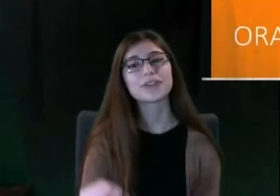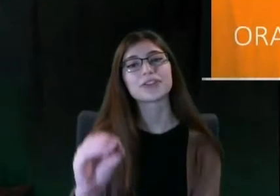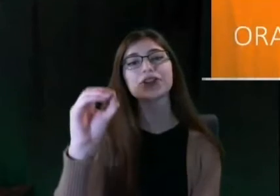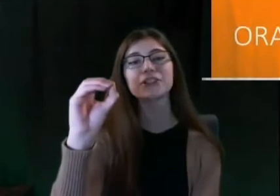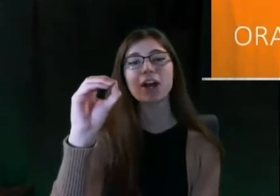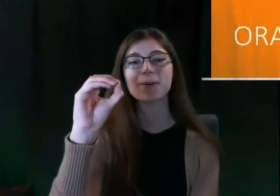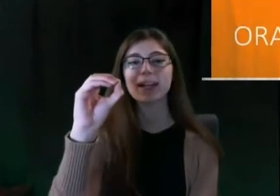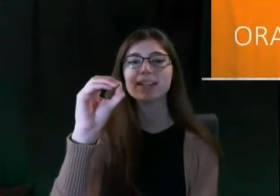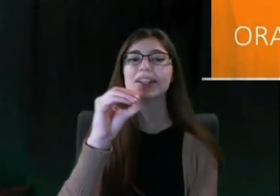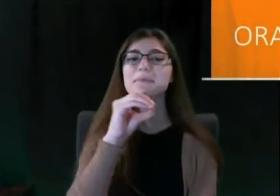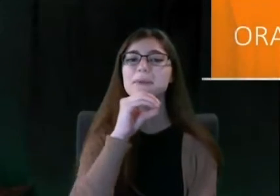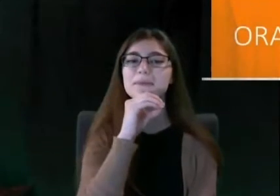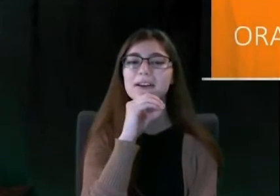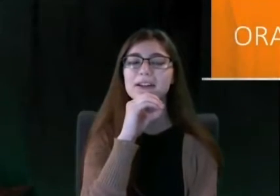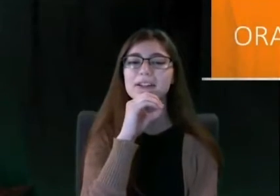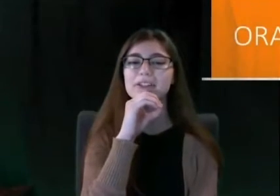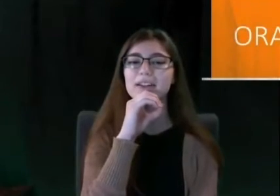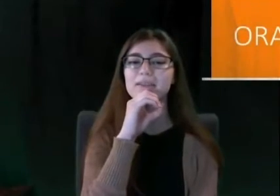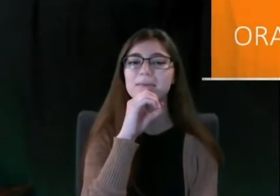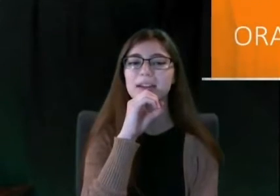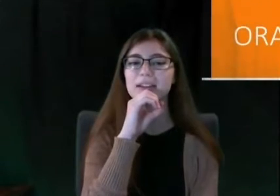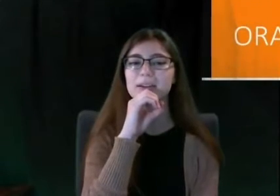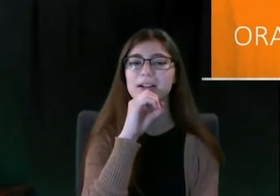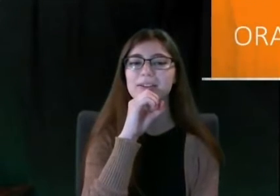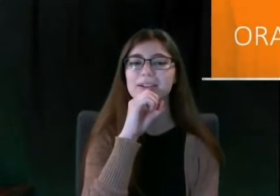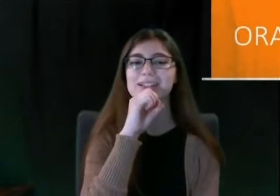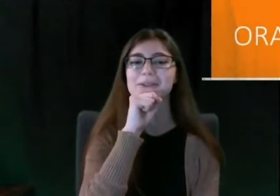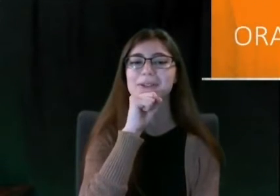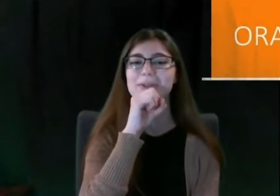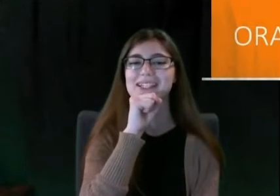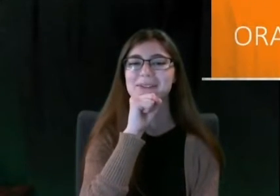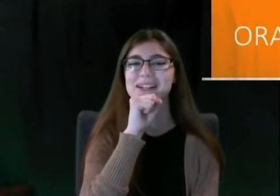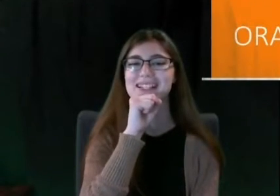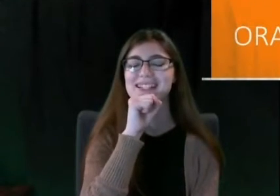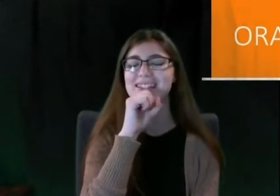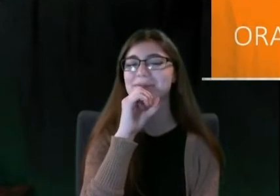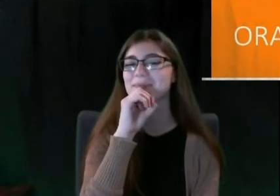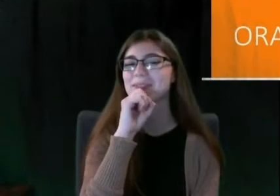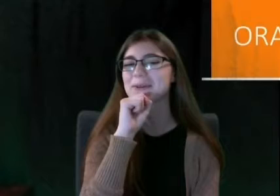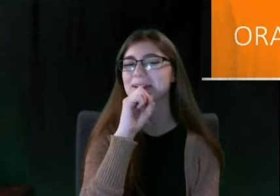Orange. O hand shape on your chin, and you are going to squeeze twice. Orange.